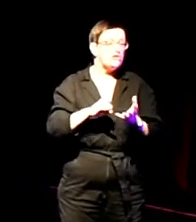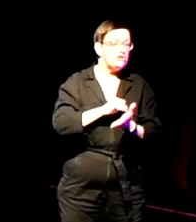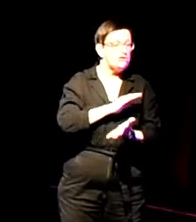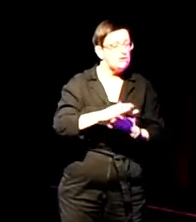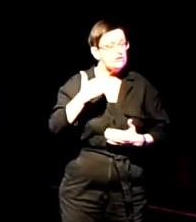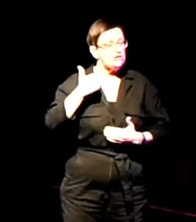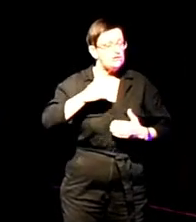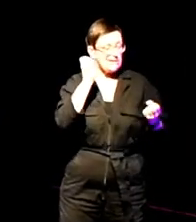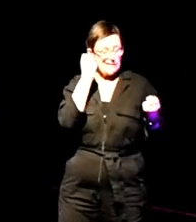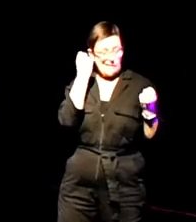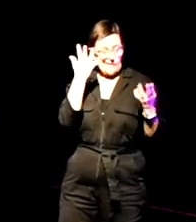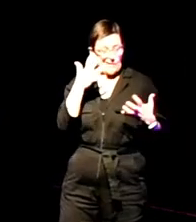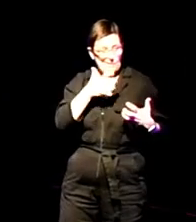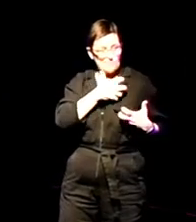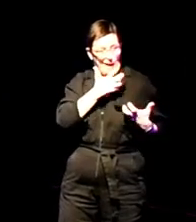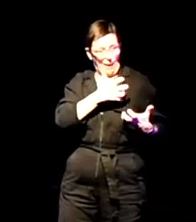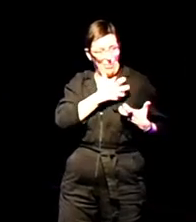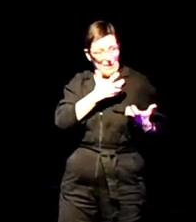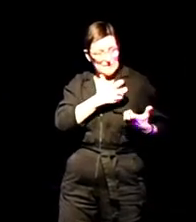I'm ready for you.